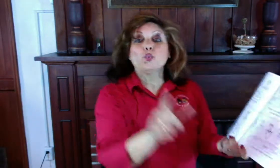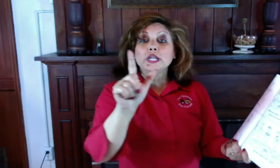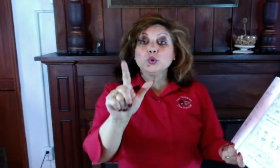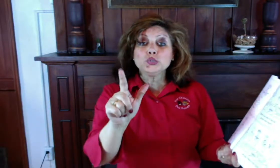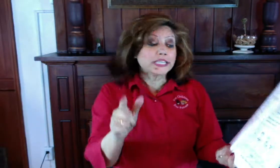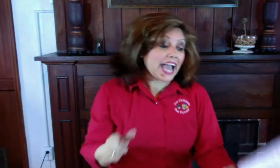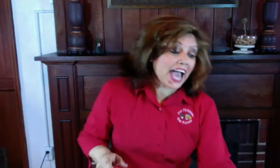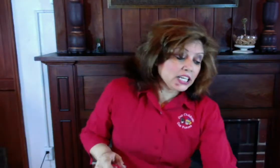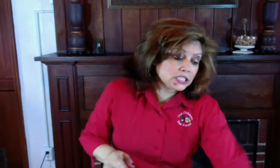When Lucy asks